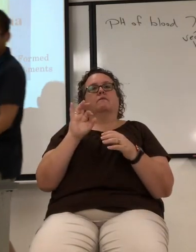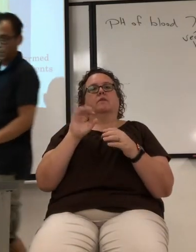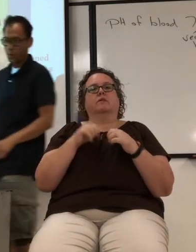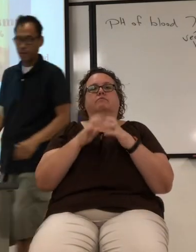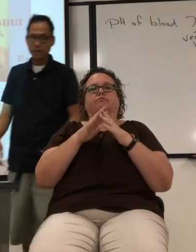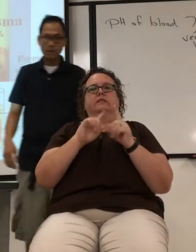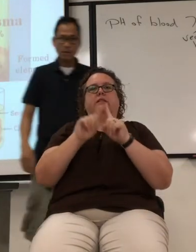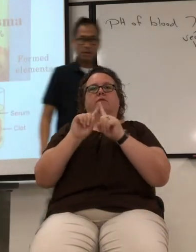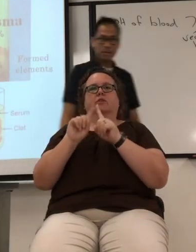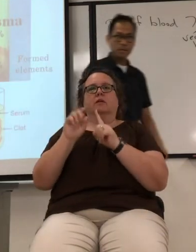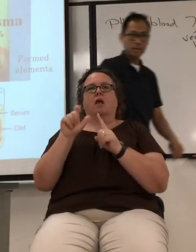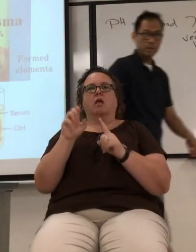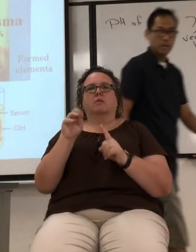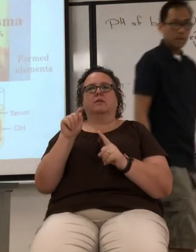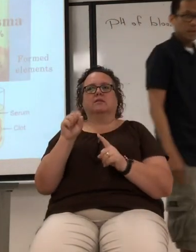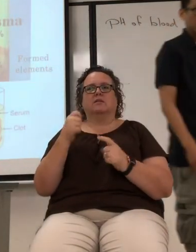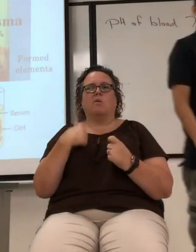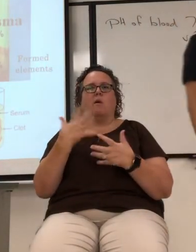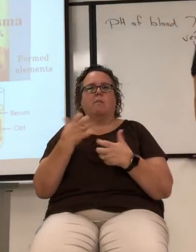Well, let me get my pointer.